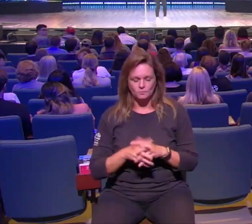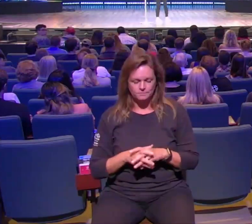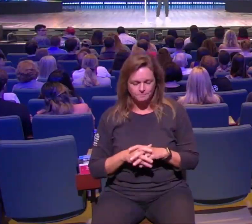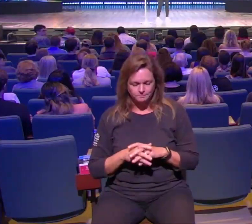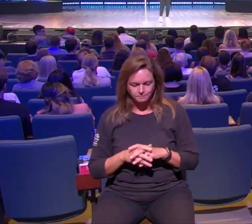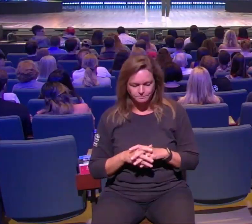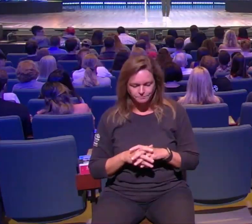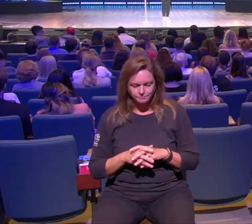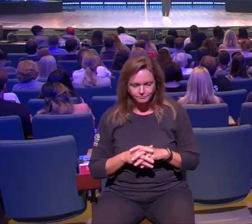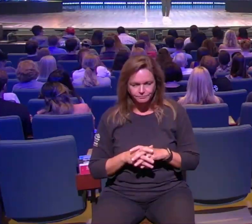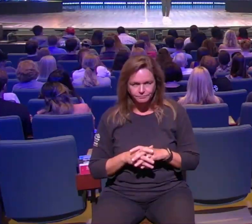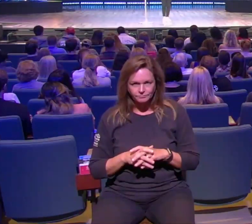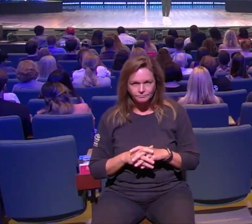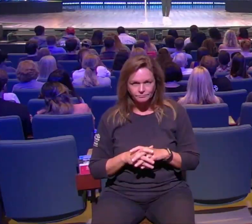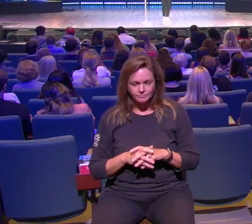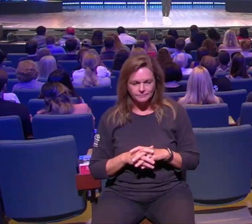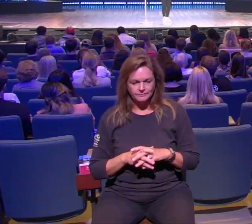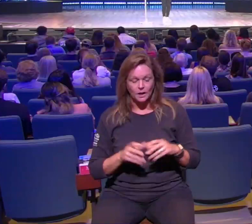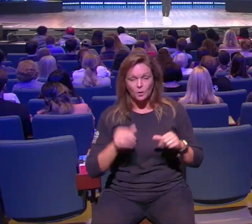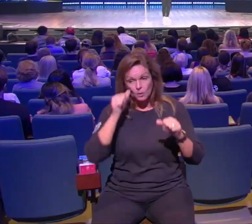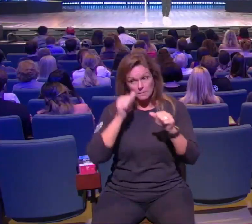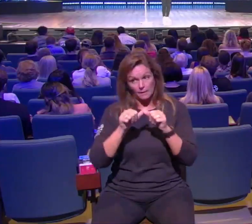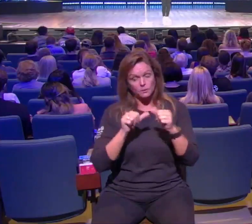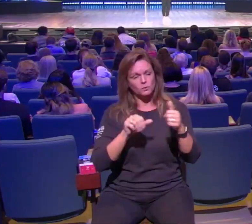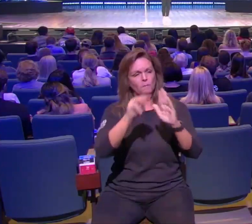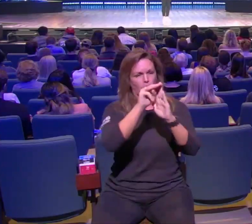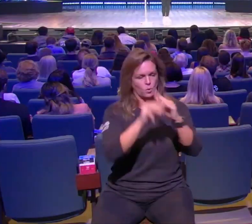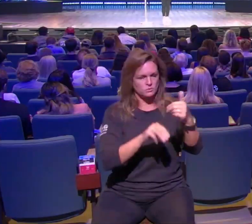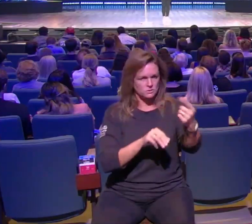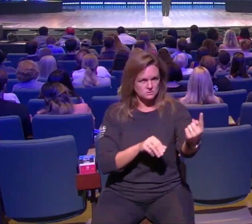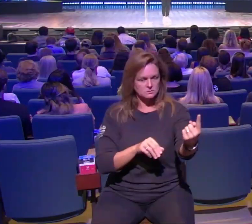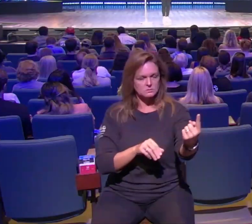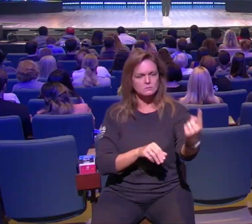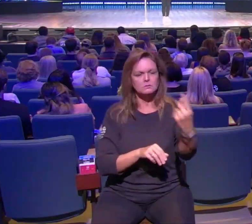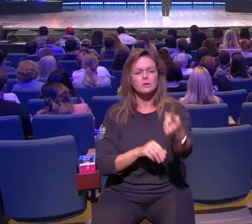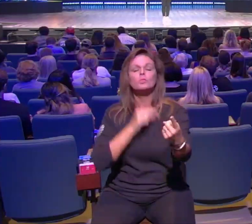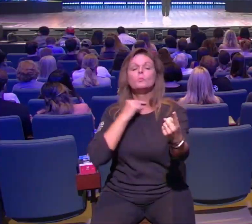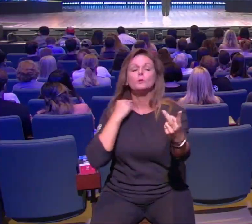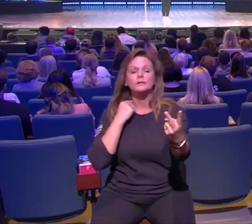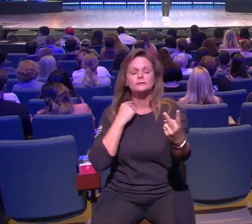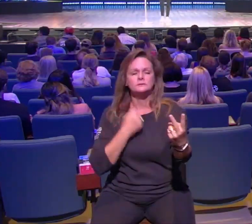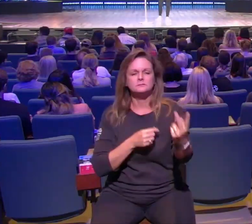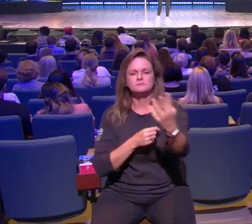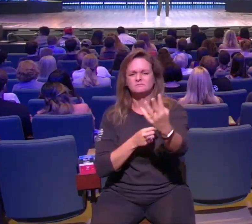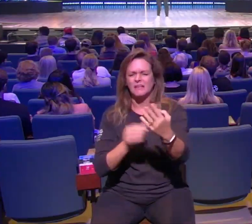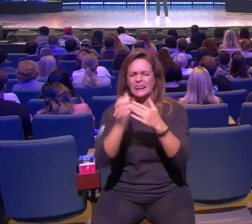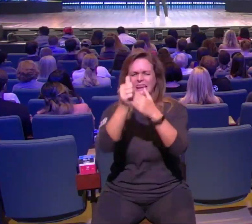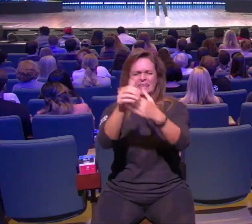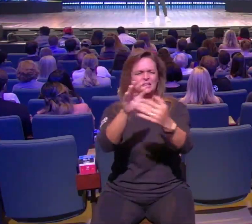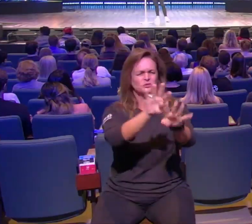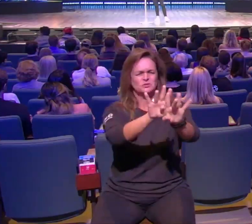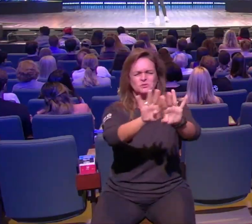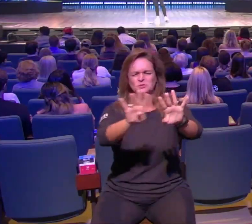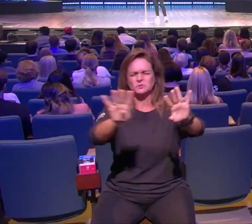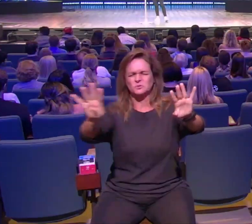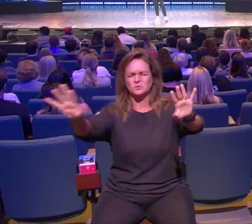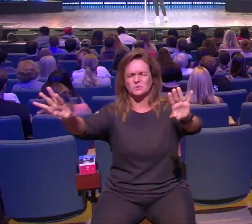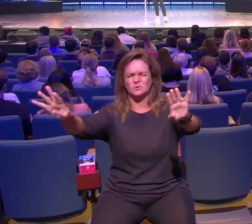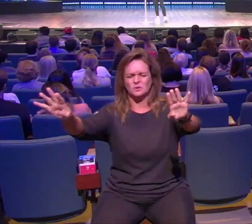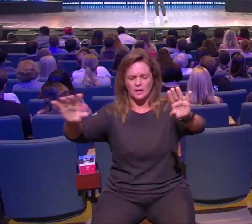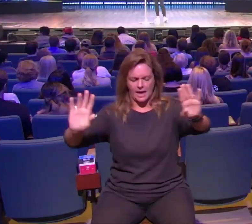that was standing between them and their inheritance was a big,